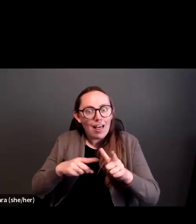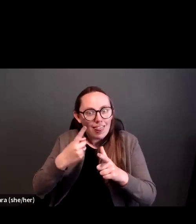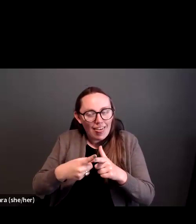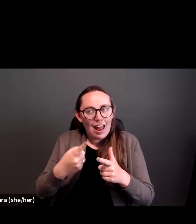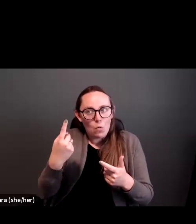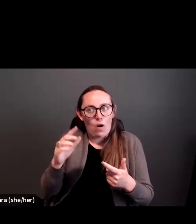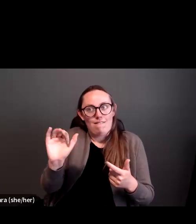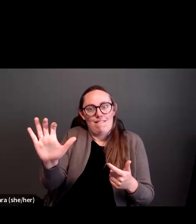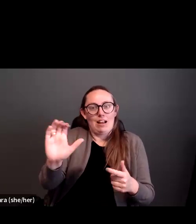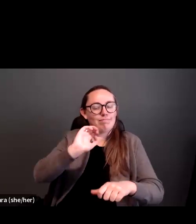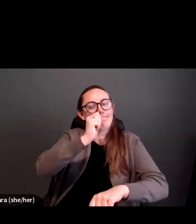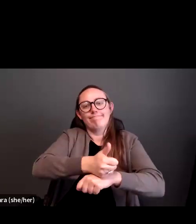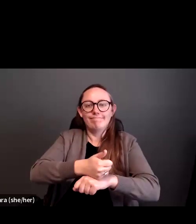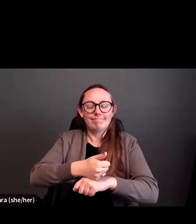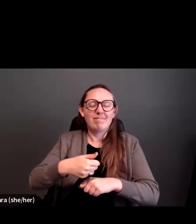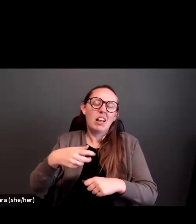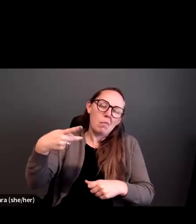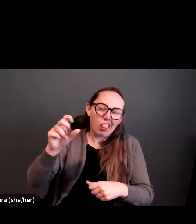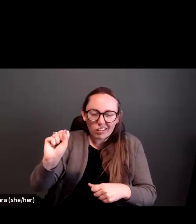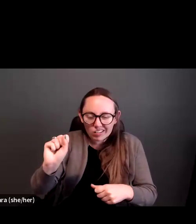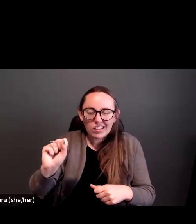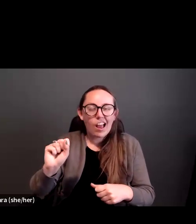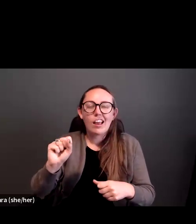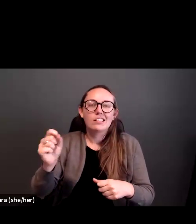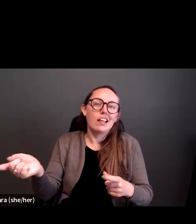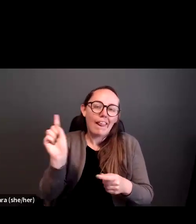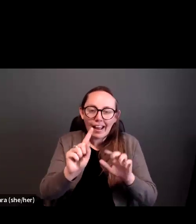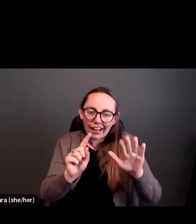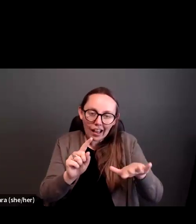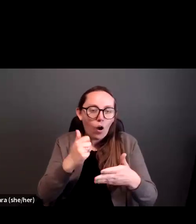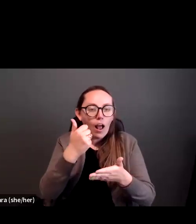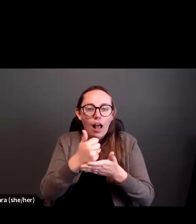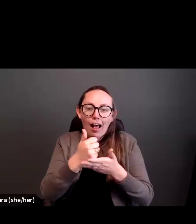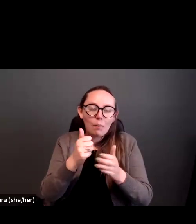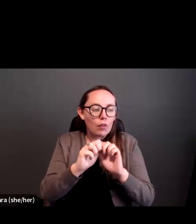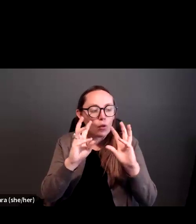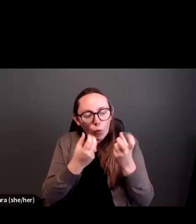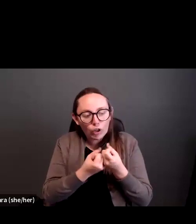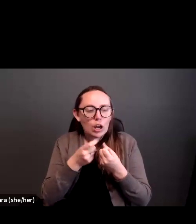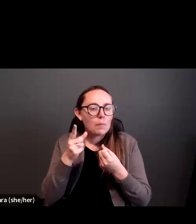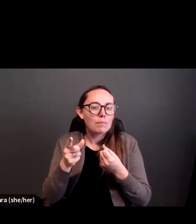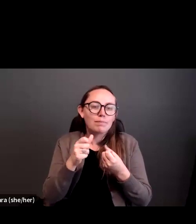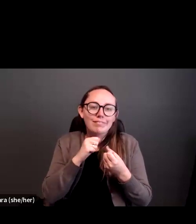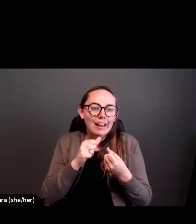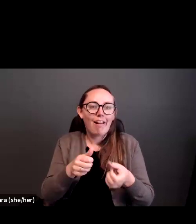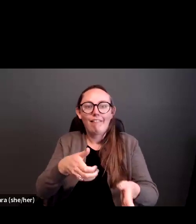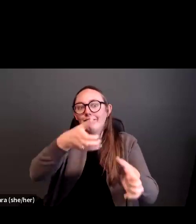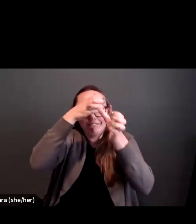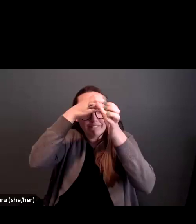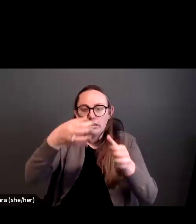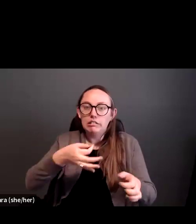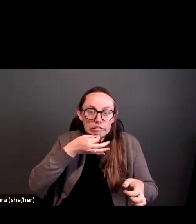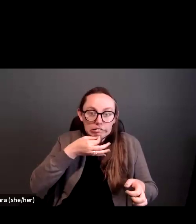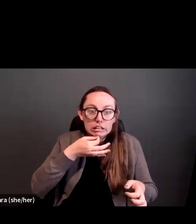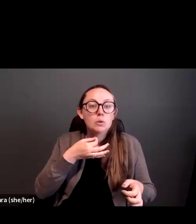like we had one political science professor come in to help with this little workshop we were doing, because he engages students in blogging. He